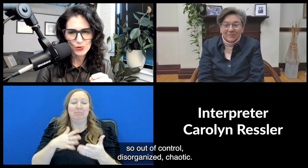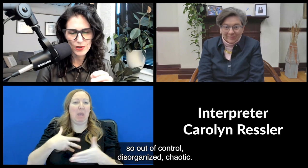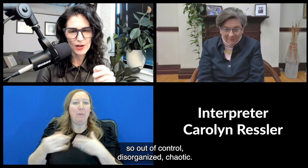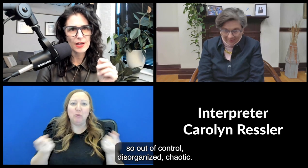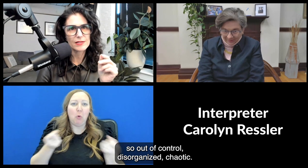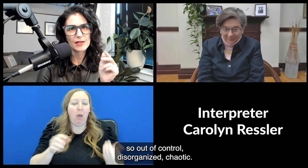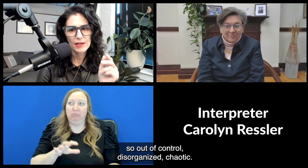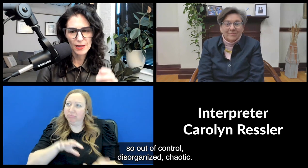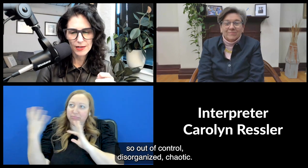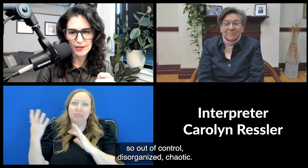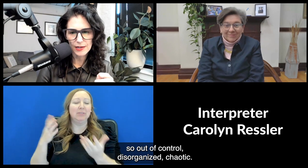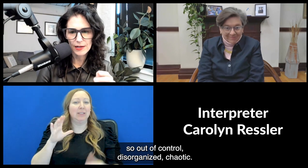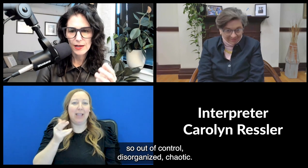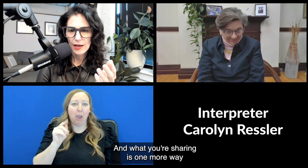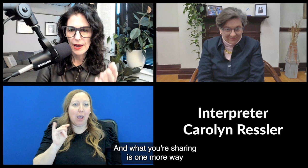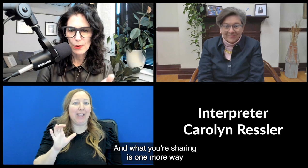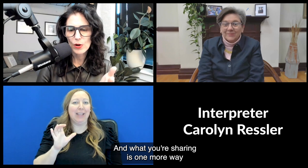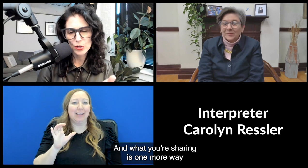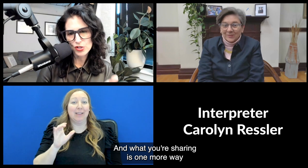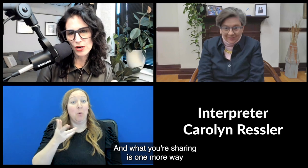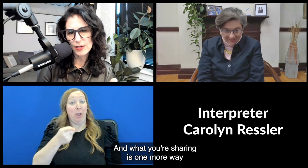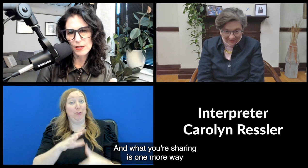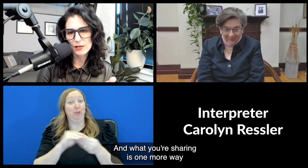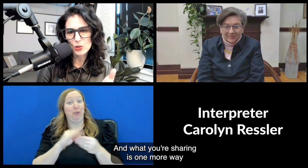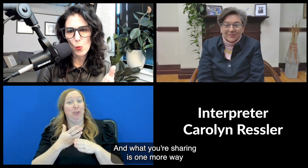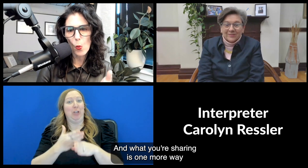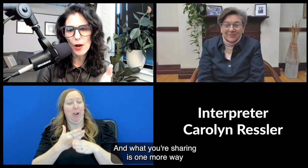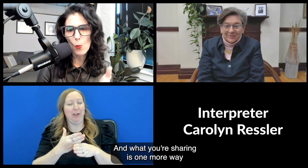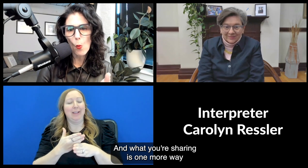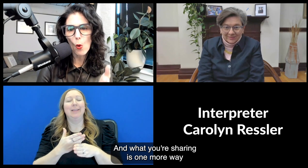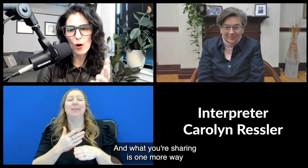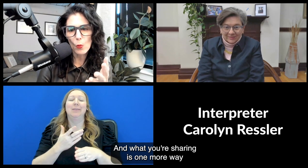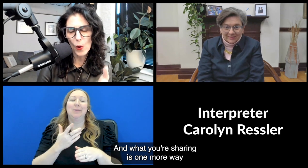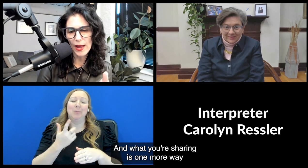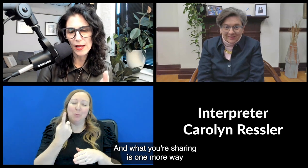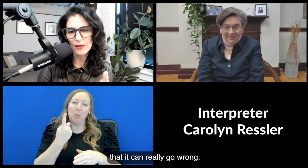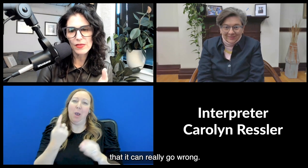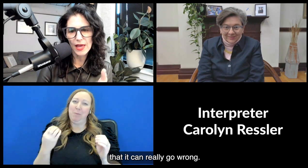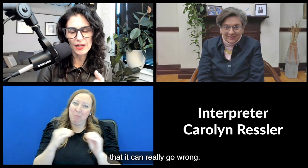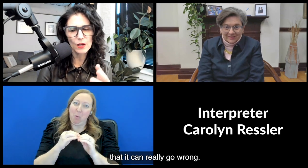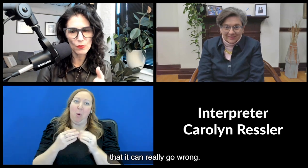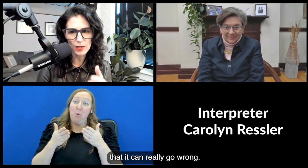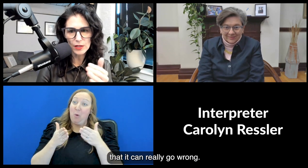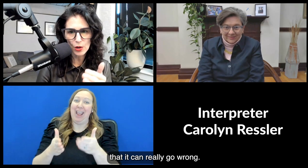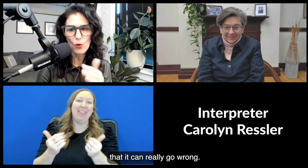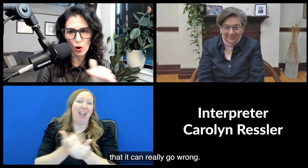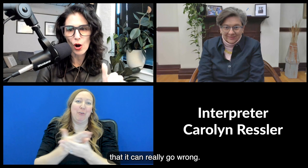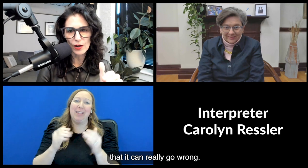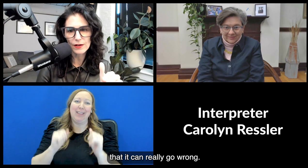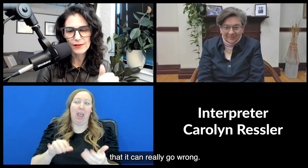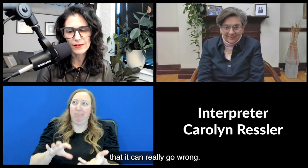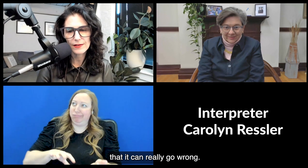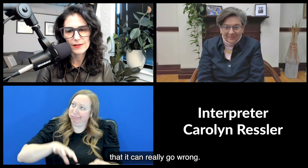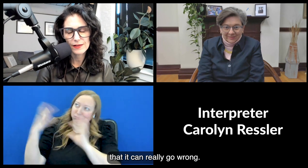disorganized, chaotic. And what you're sharing is one more way that it can really go